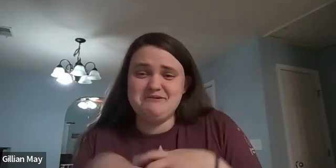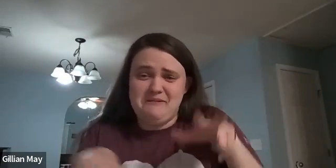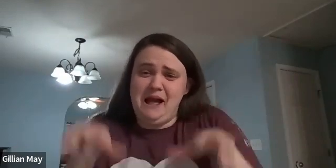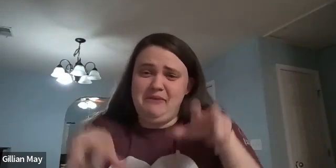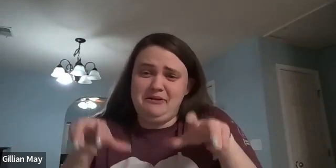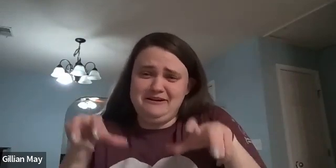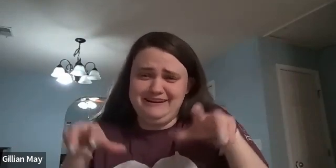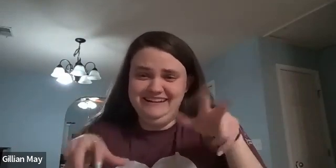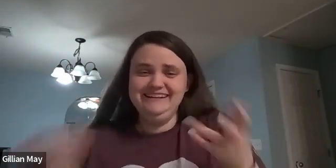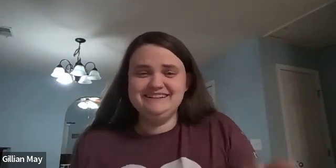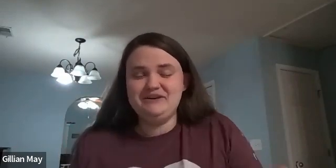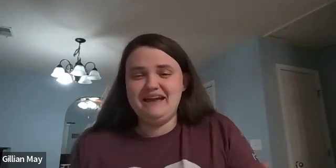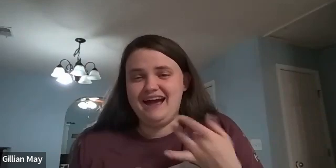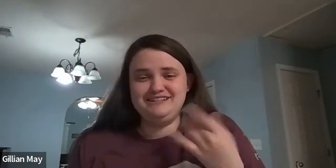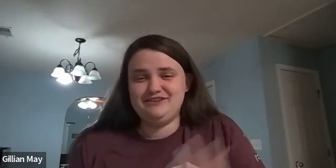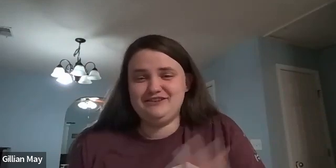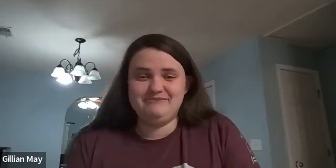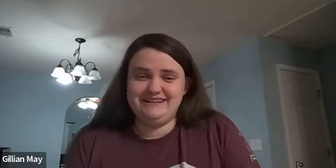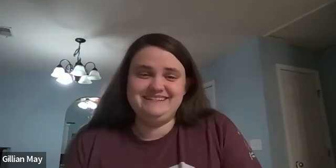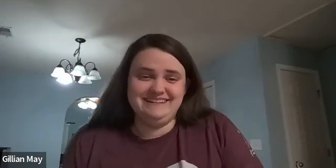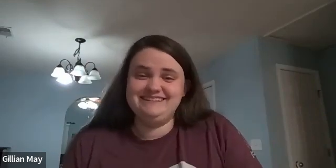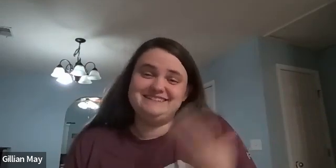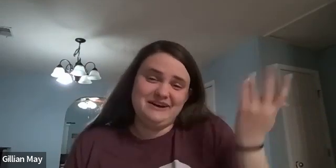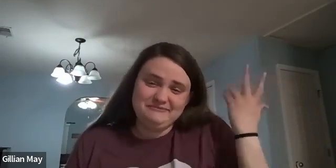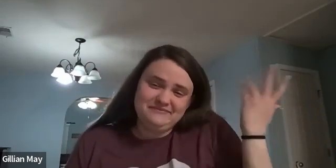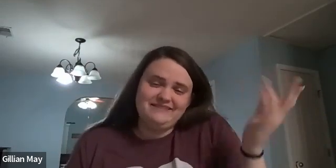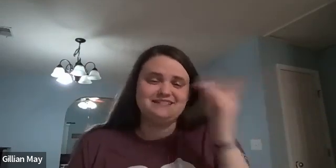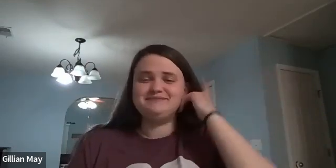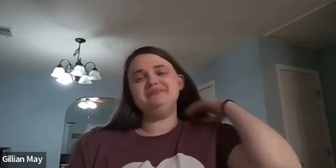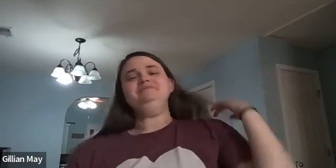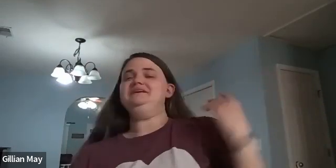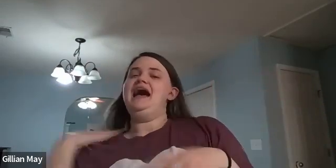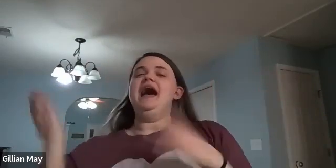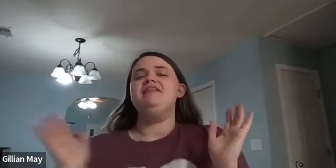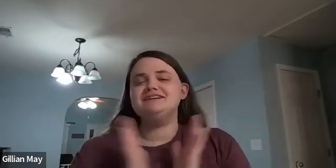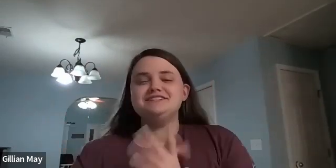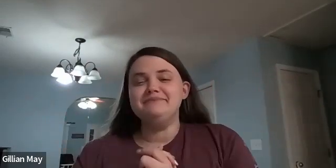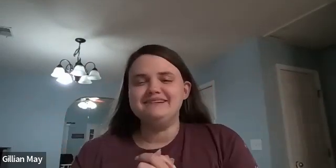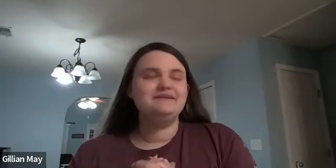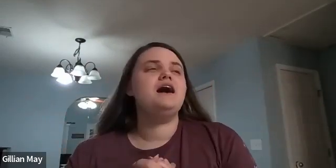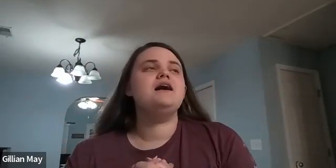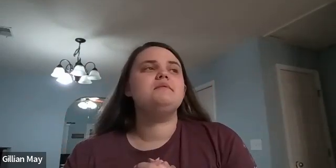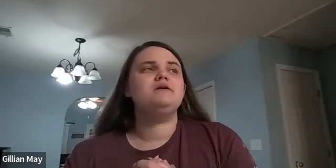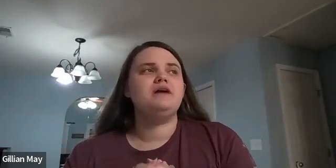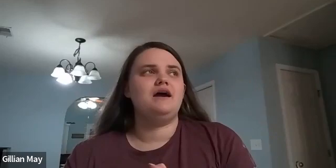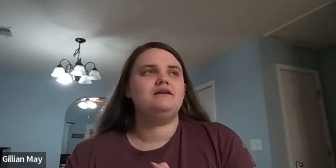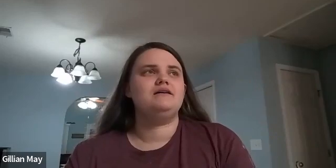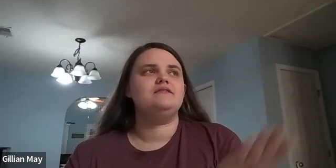I'm like, I'm awkward. So like, I just crack up when I see it. So that's just me. Okay. And then